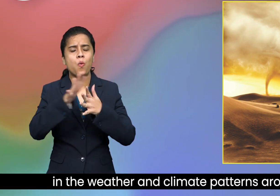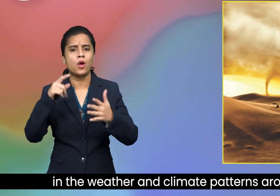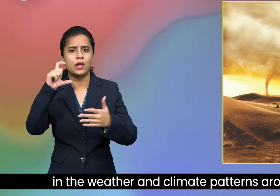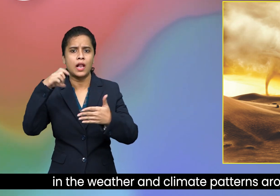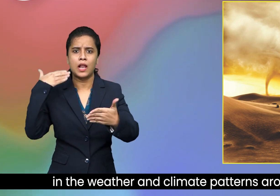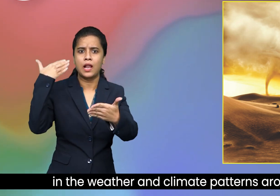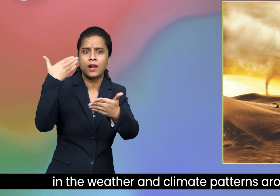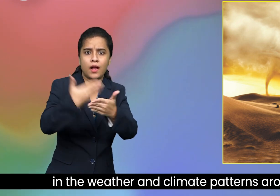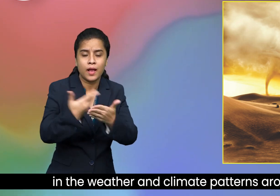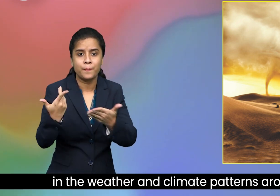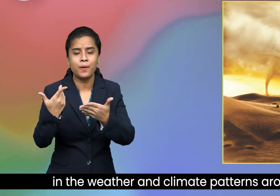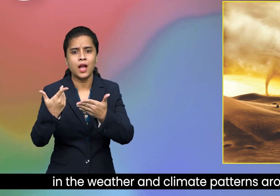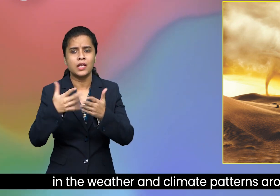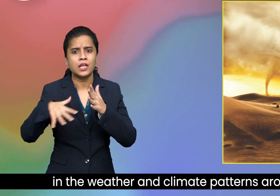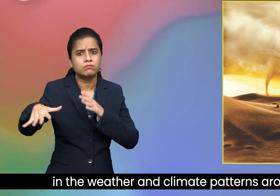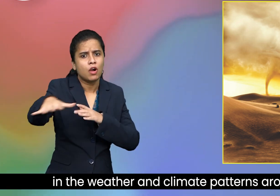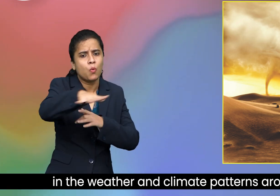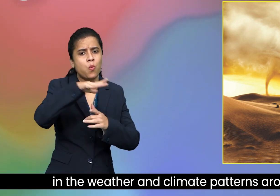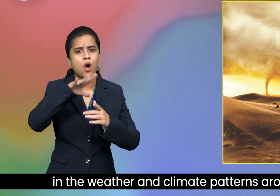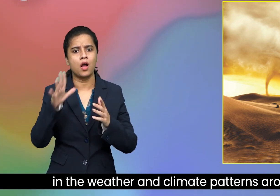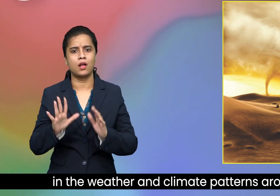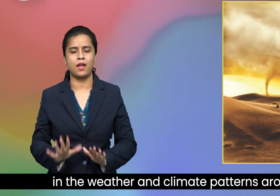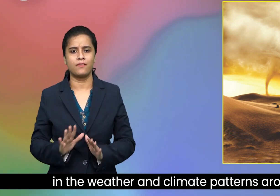climate patterns around the world.